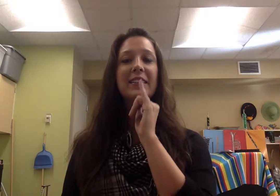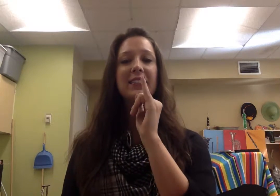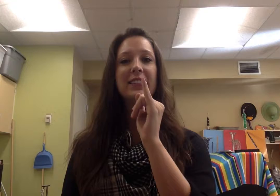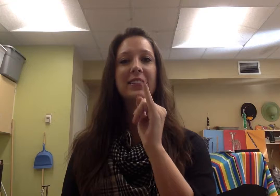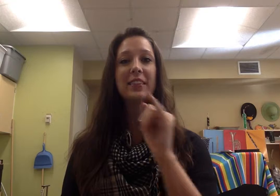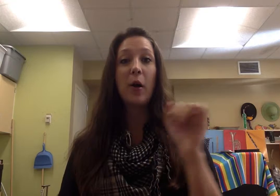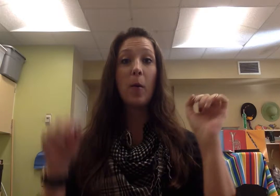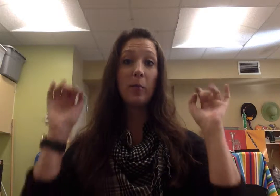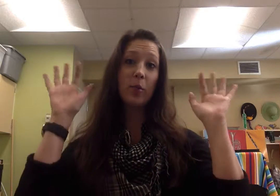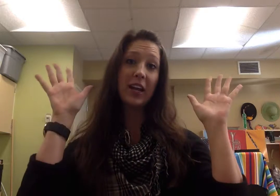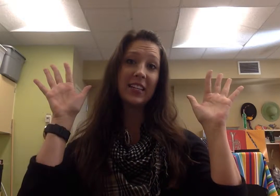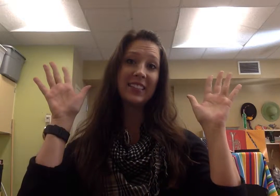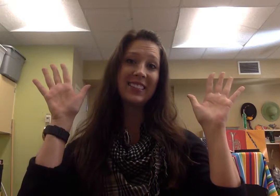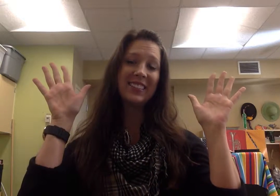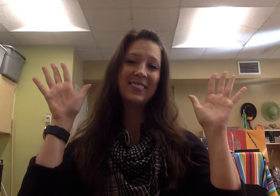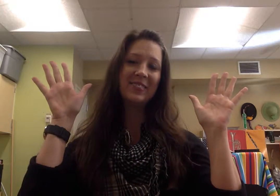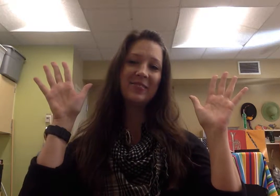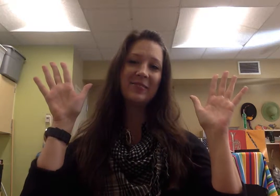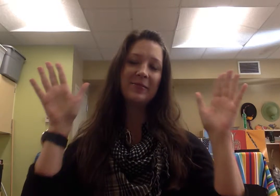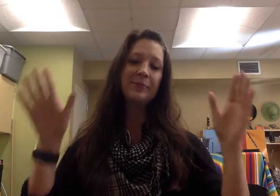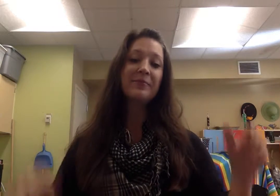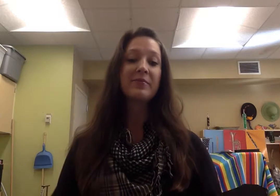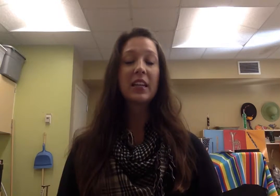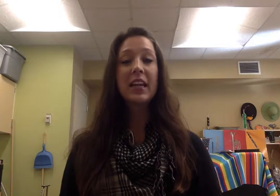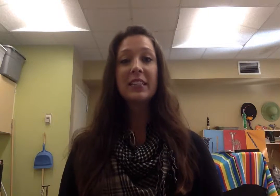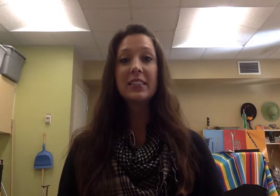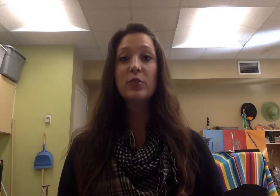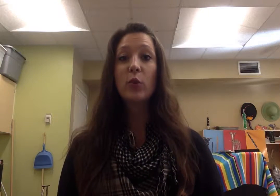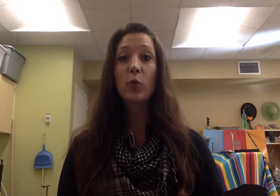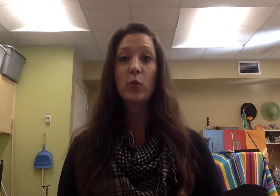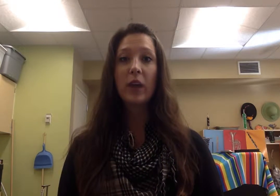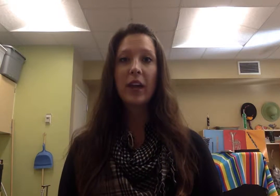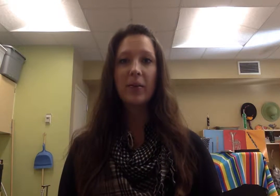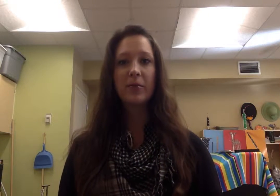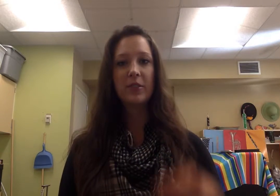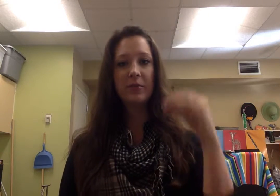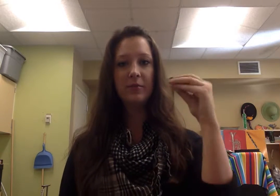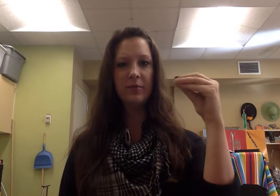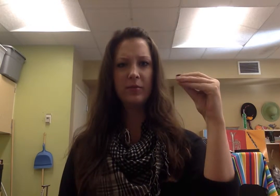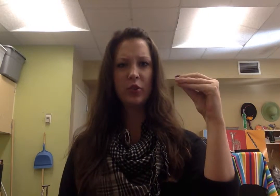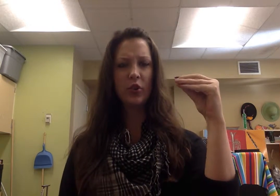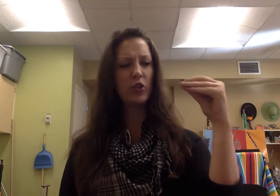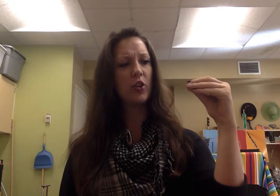is bright. Next is round. So you're going to take your